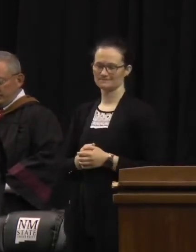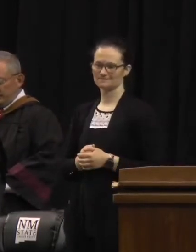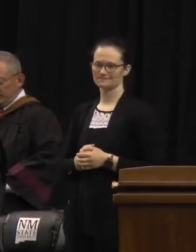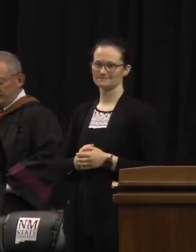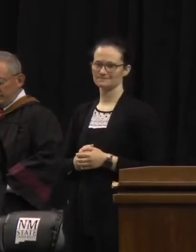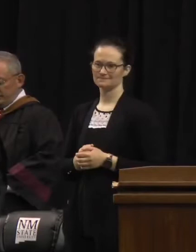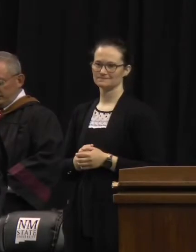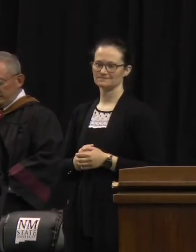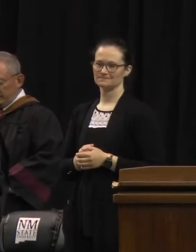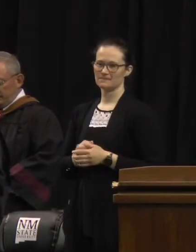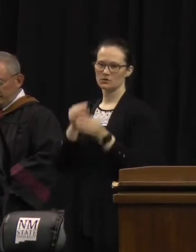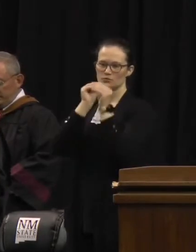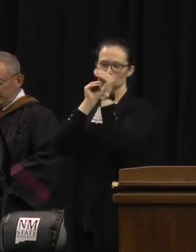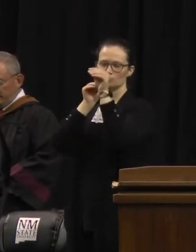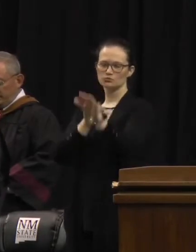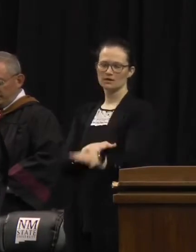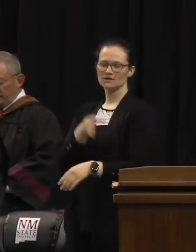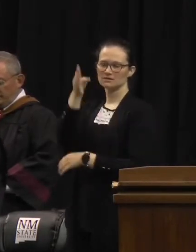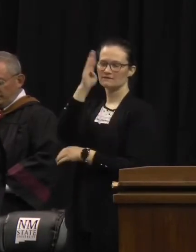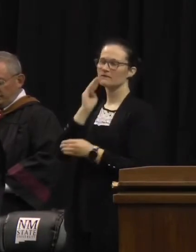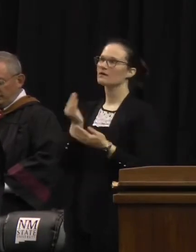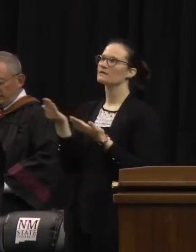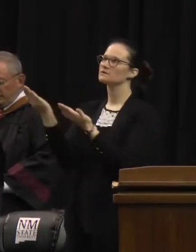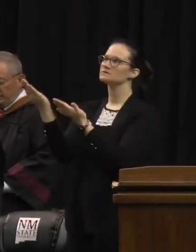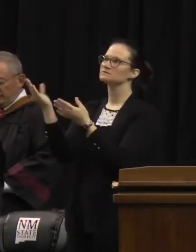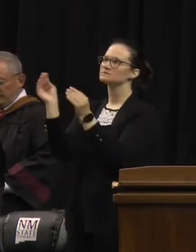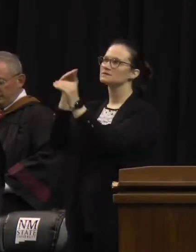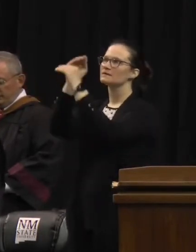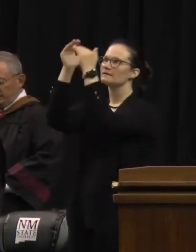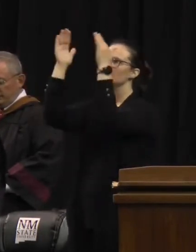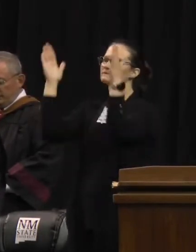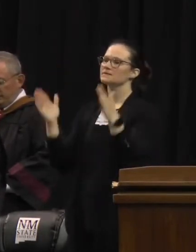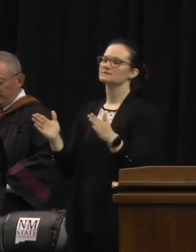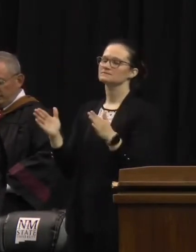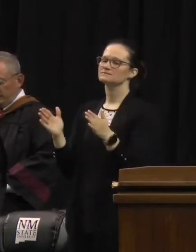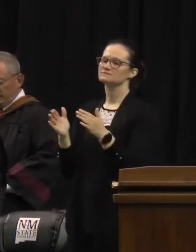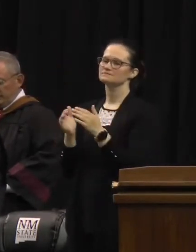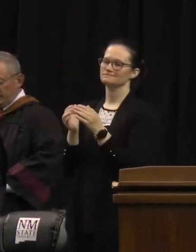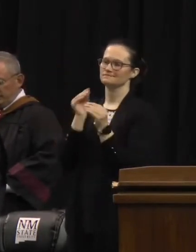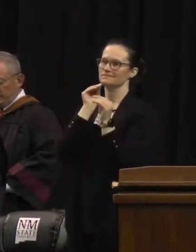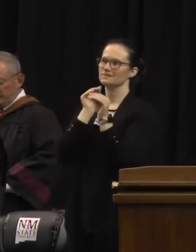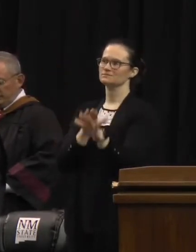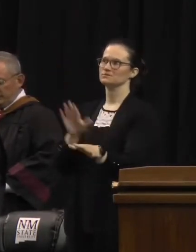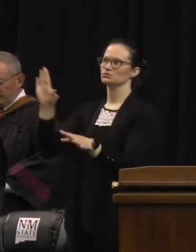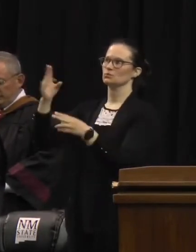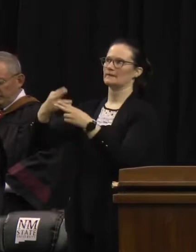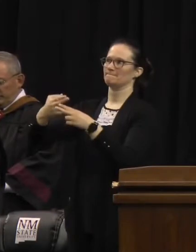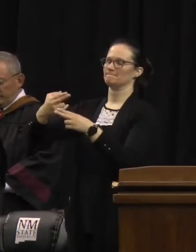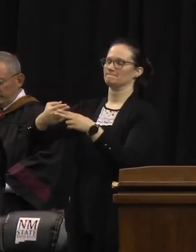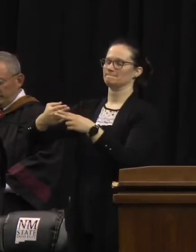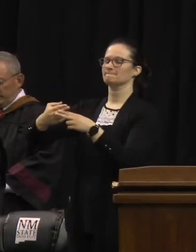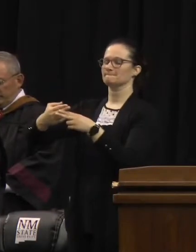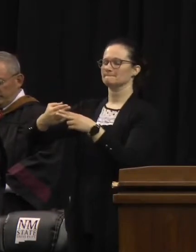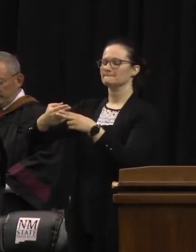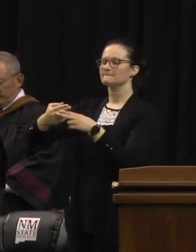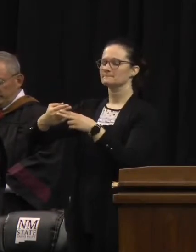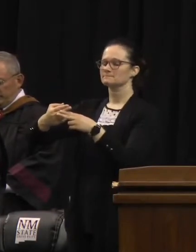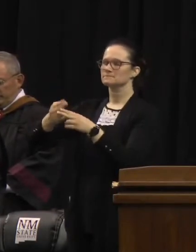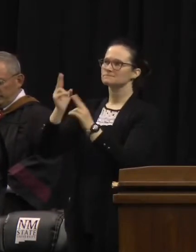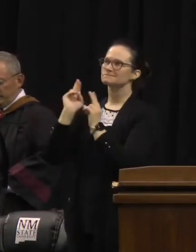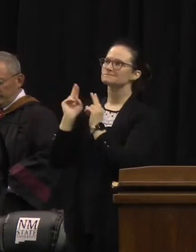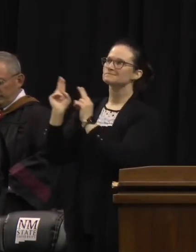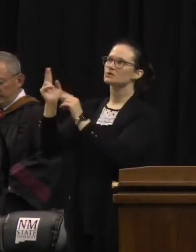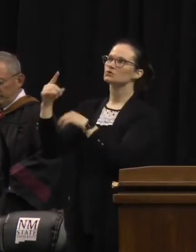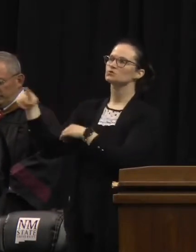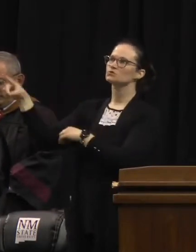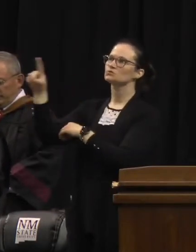Our gracious Father who art in heaven, blessed be your name. Let us honor you